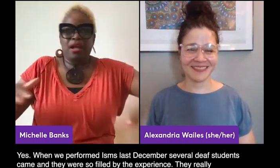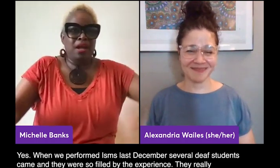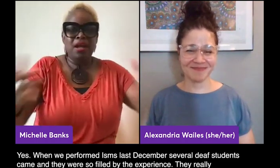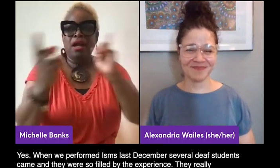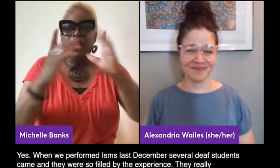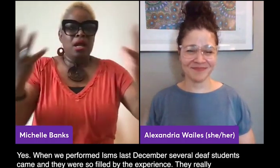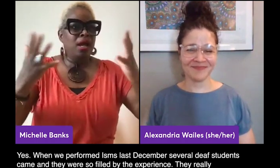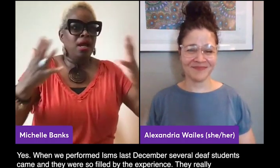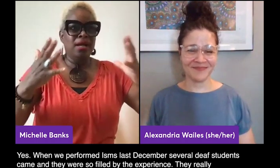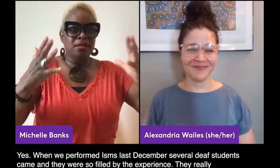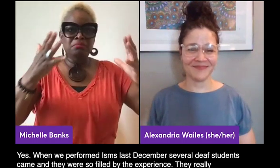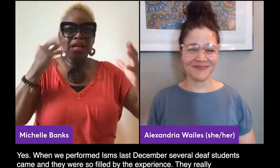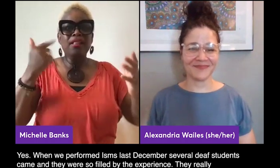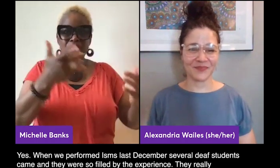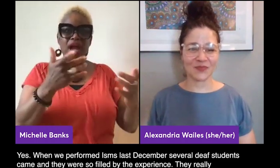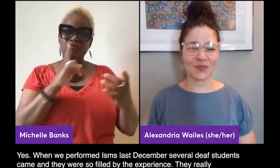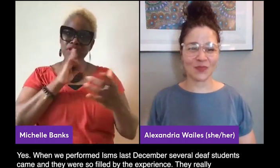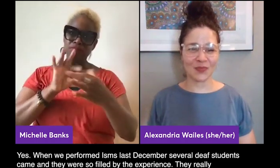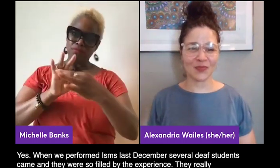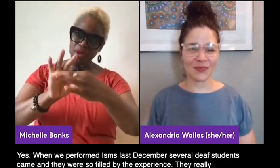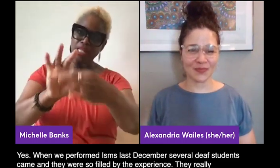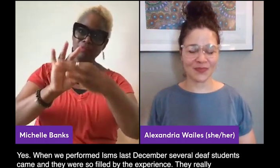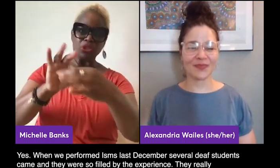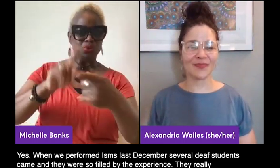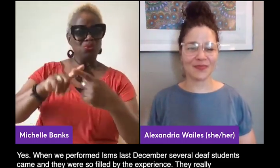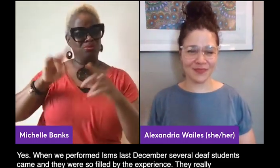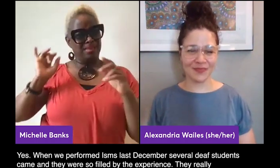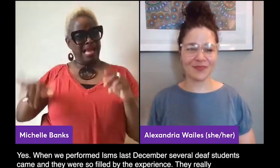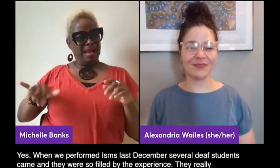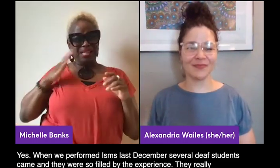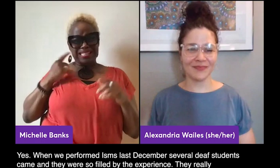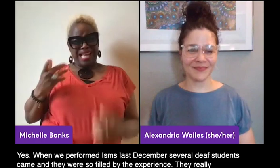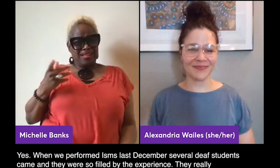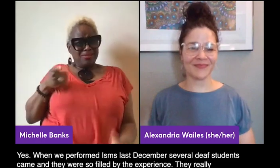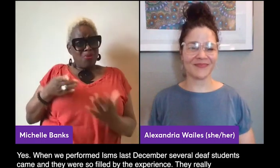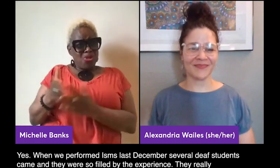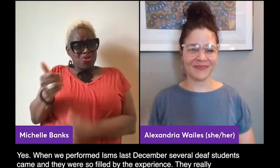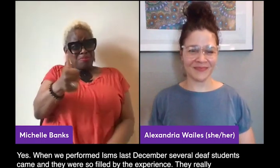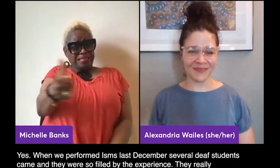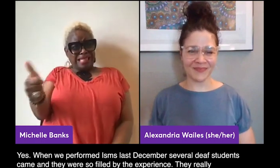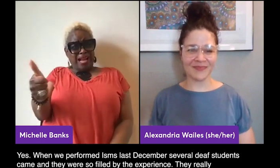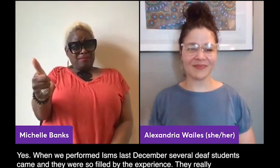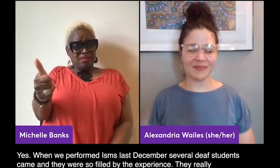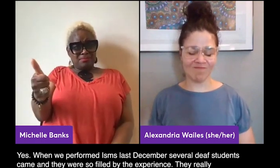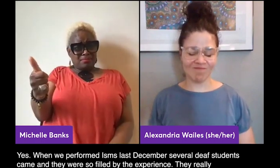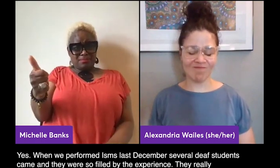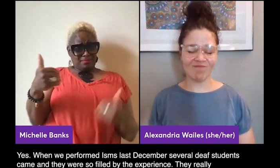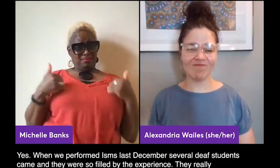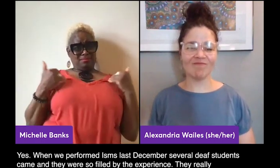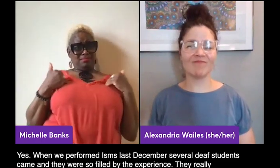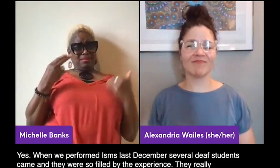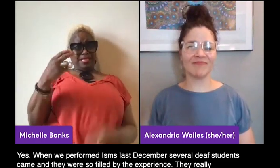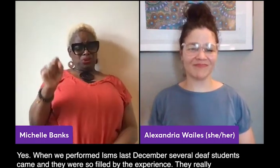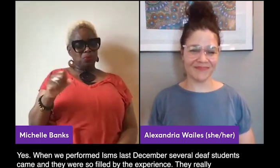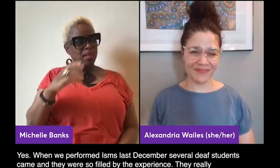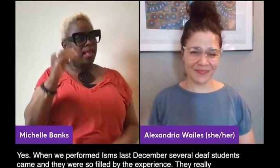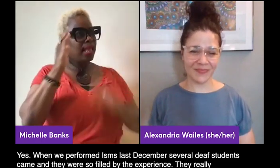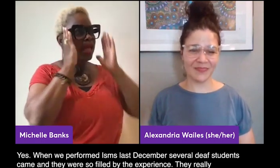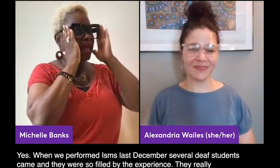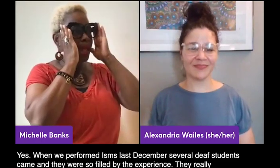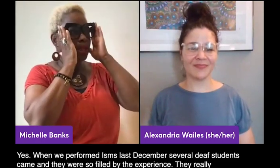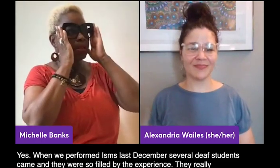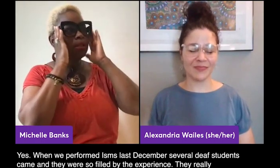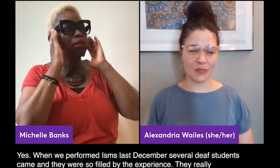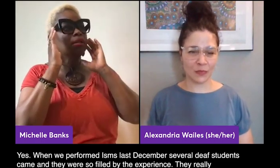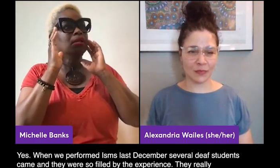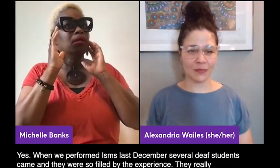They really connected to it because they've gone through all of this themselves, even though they're young and in high